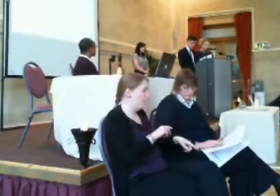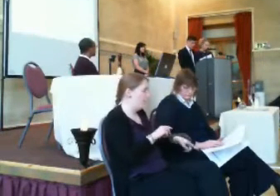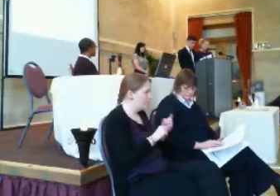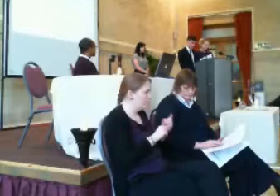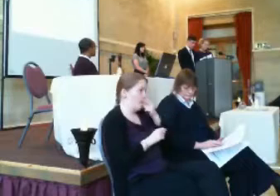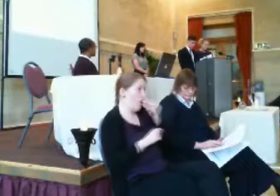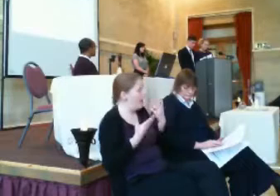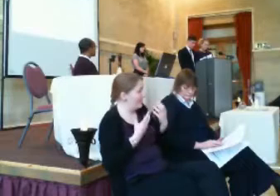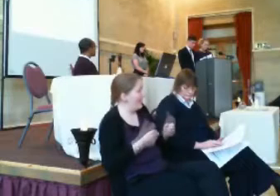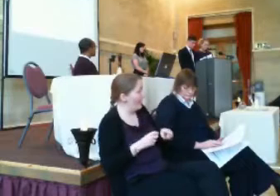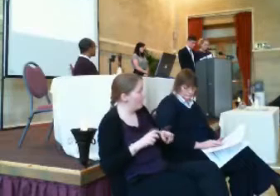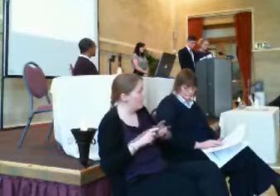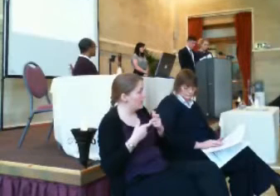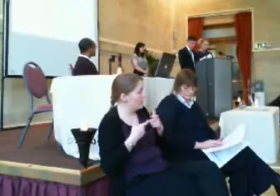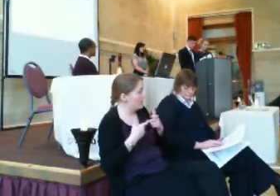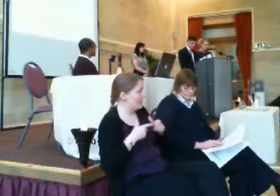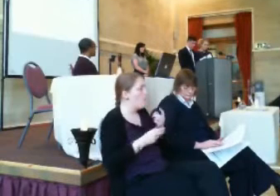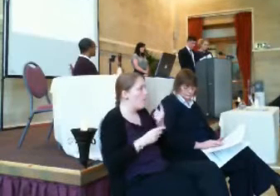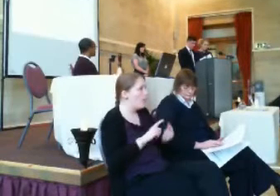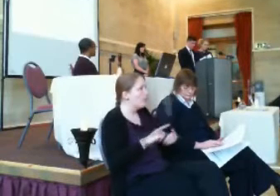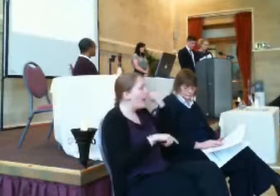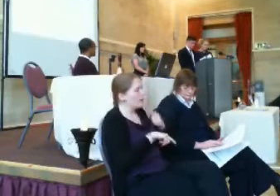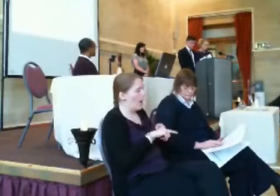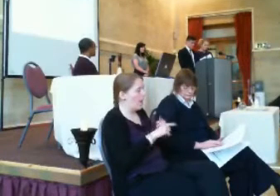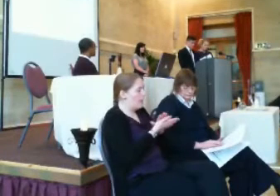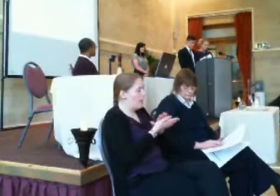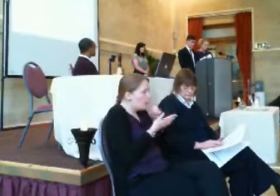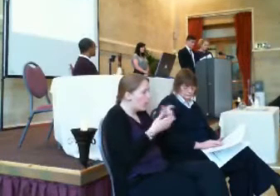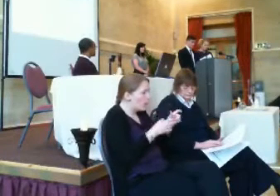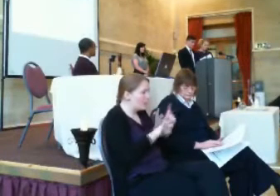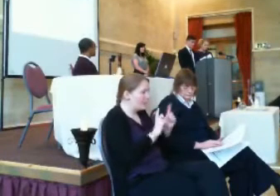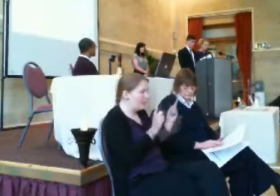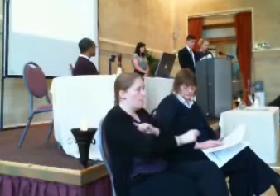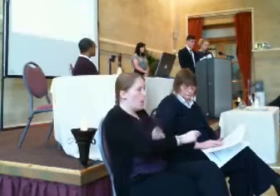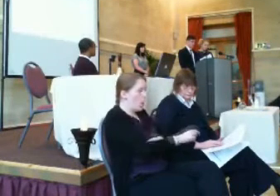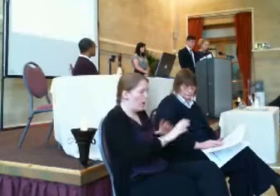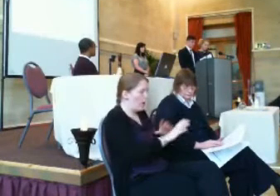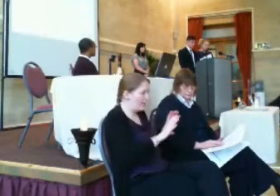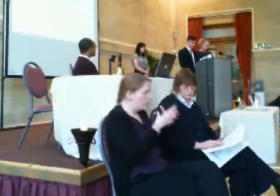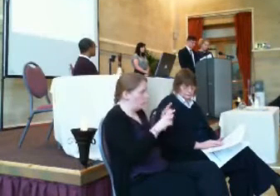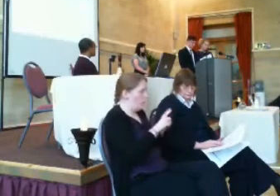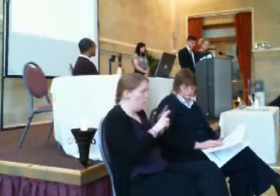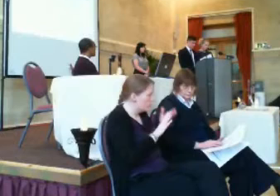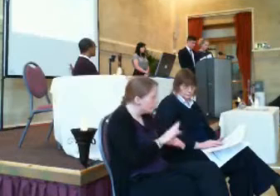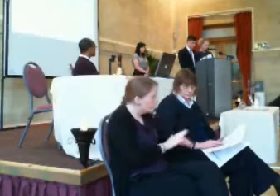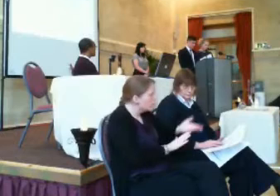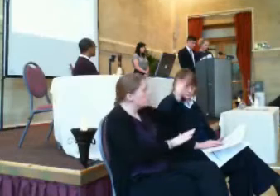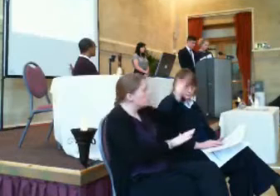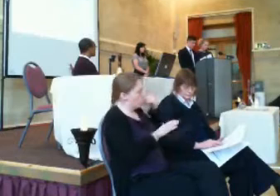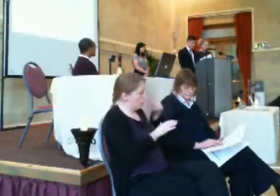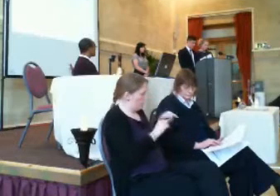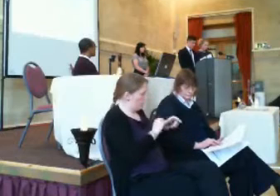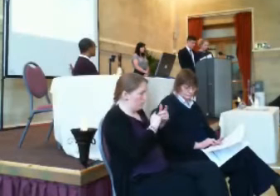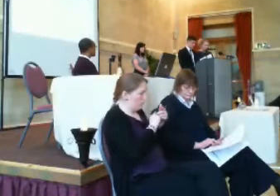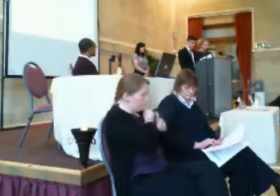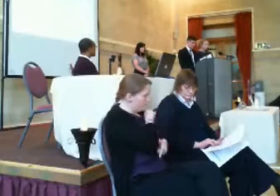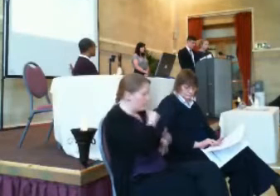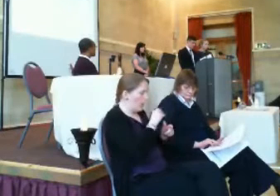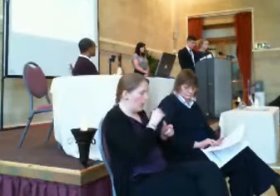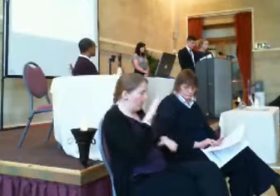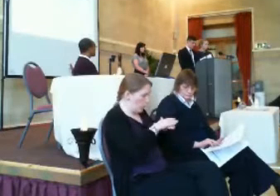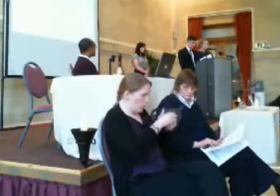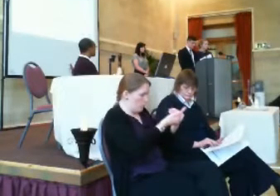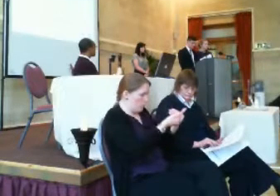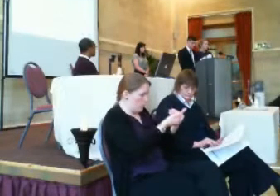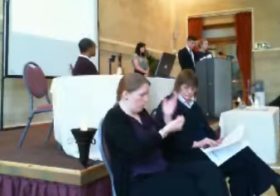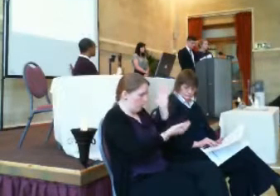minority neighborhoods too, where poor people live. Polish ghettos look like something out of the Middle Ages. These were areas totally shut off from the rest of